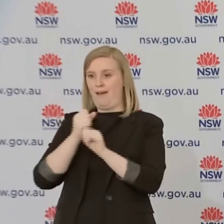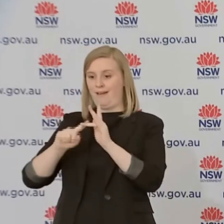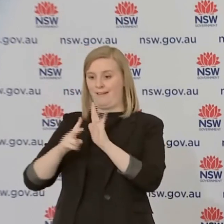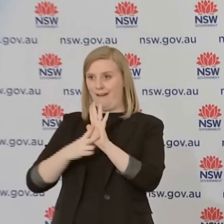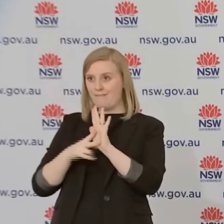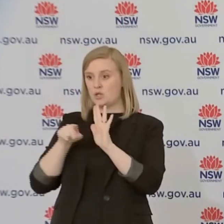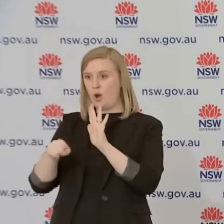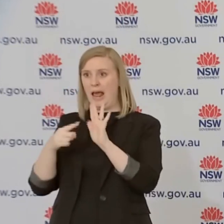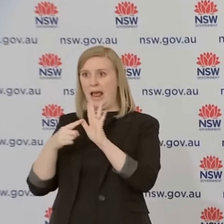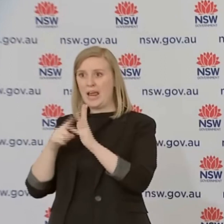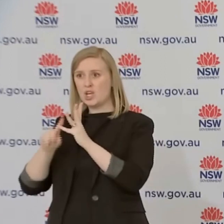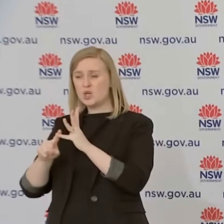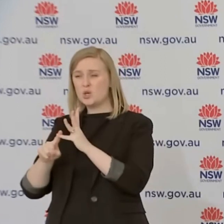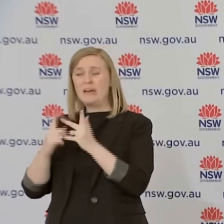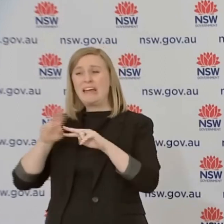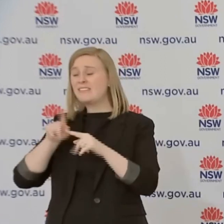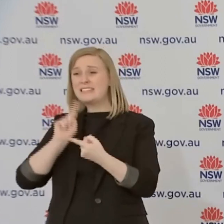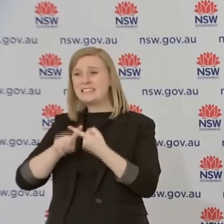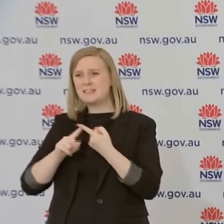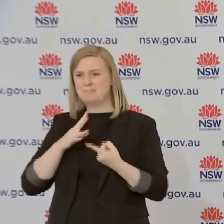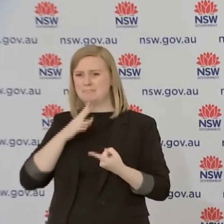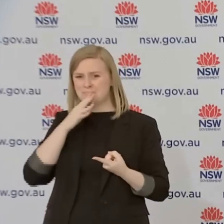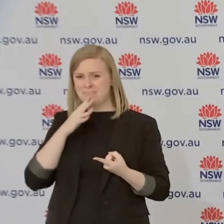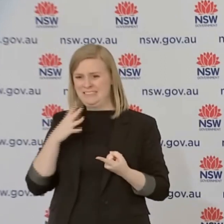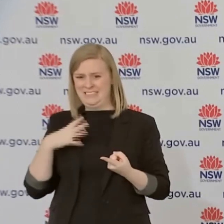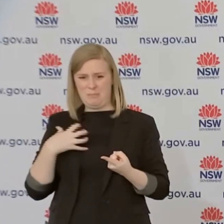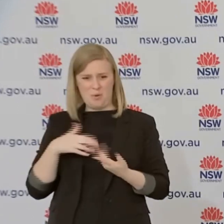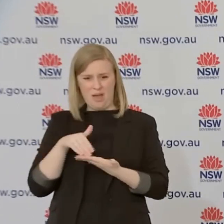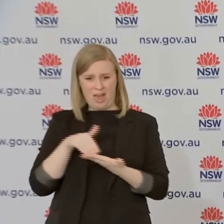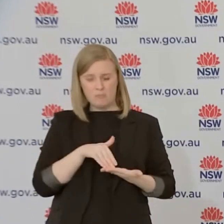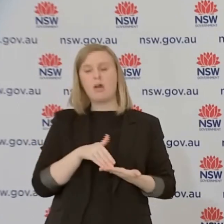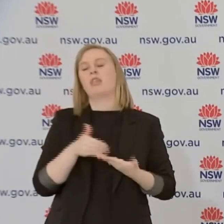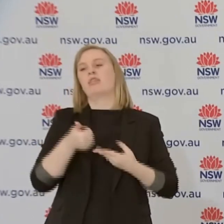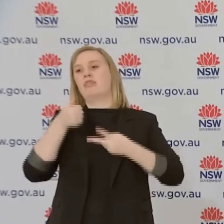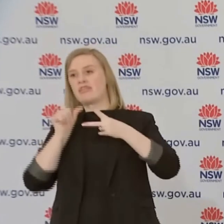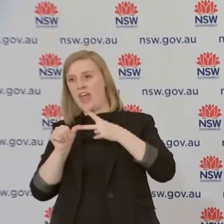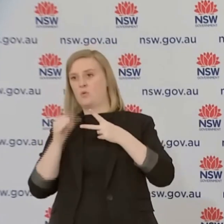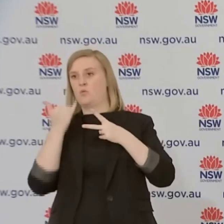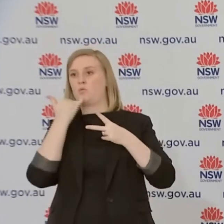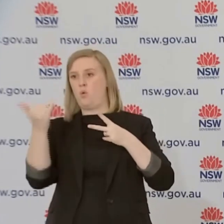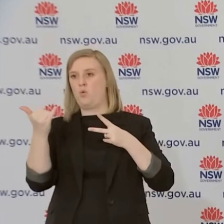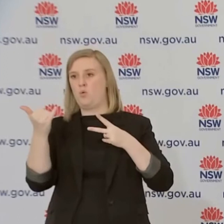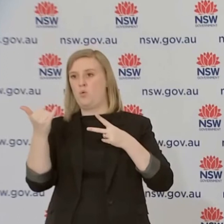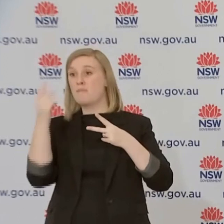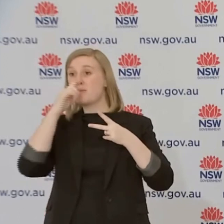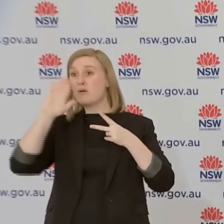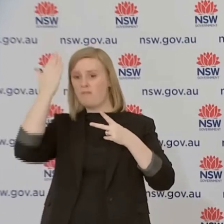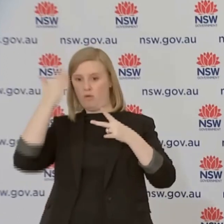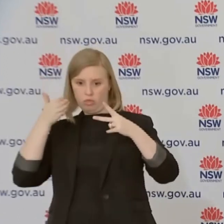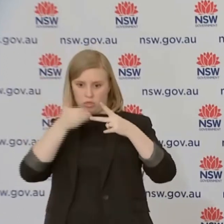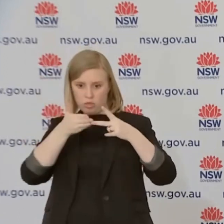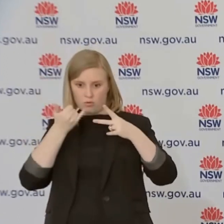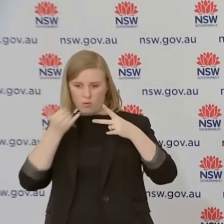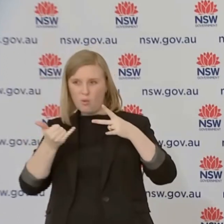questions answered or you're concerned, then you can ring on the phone. But we were finding that that people were tending to ring up rather than go to the online service